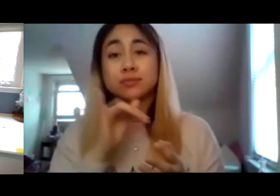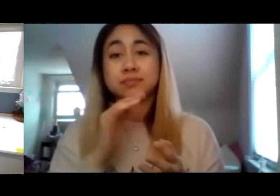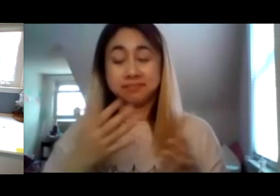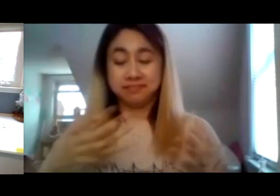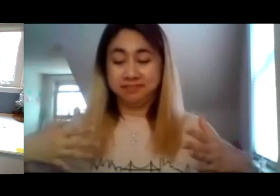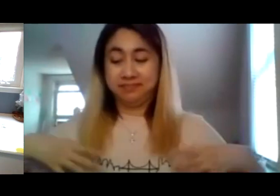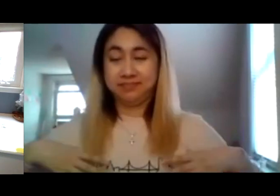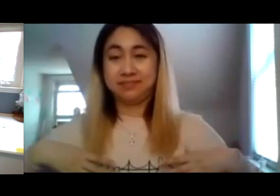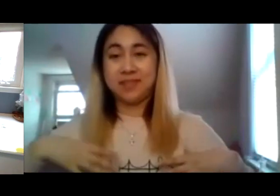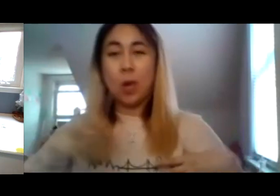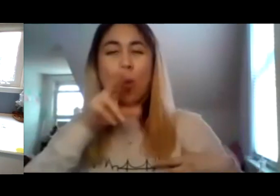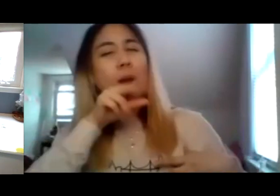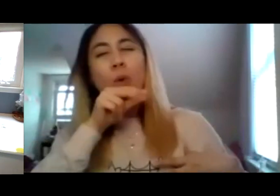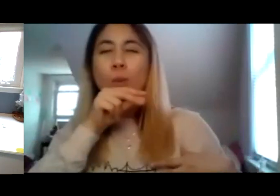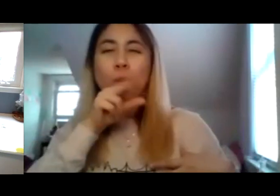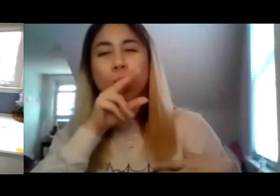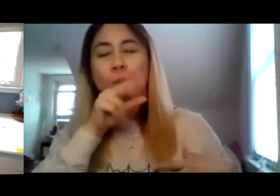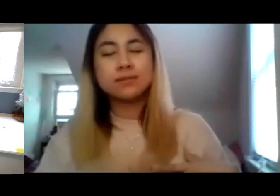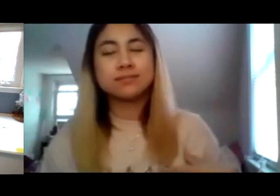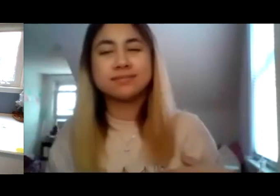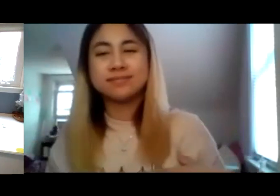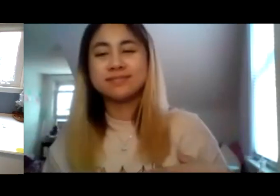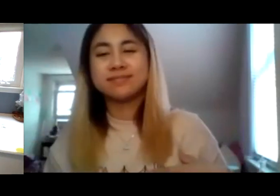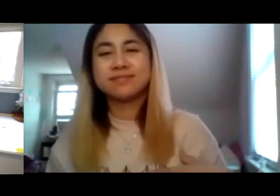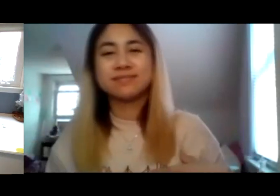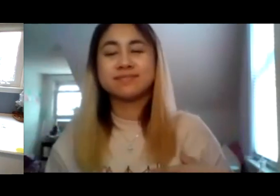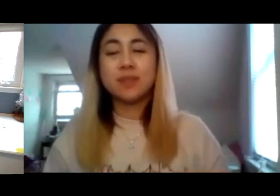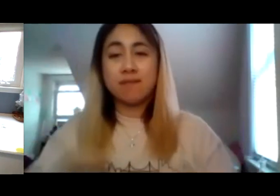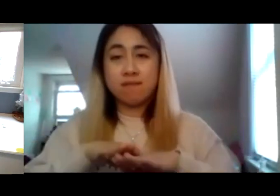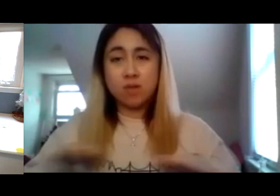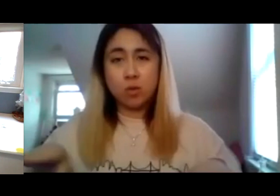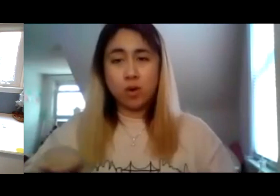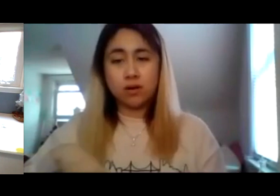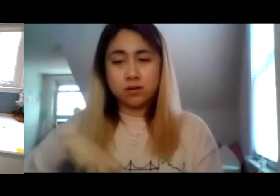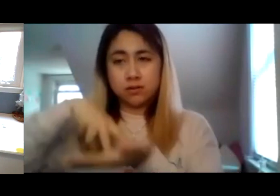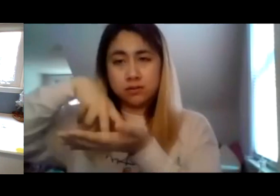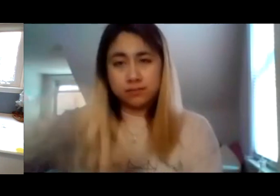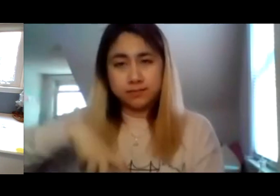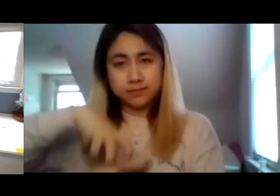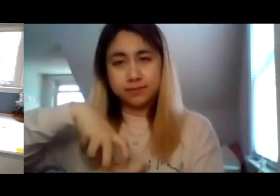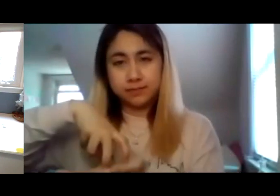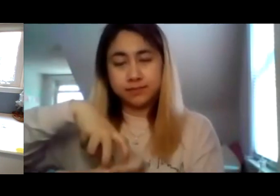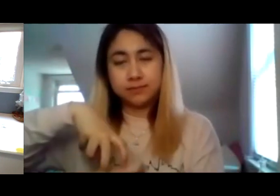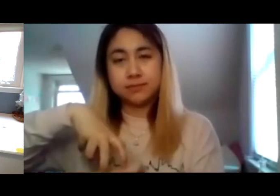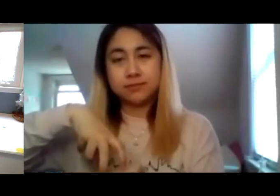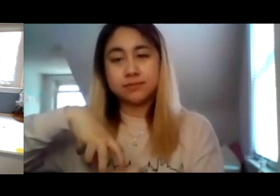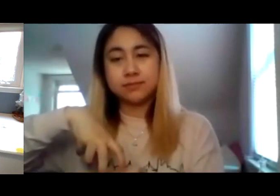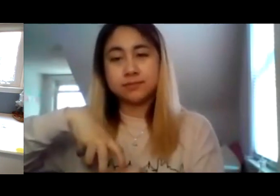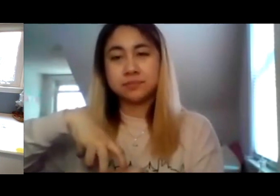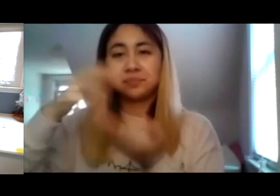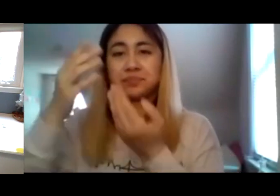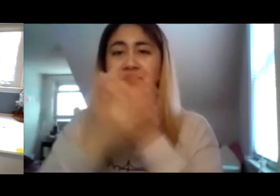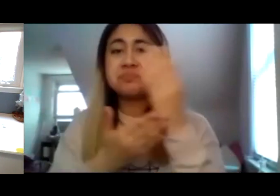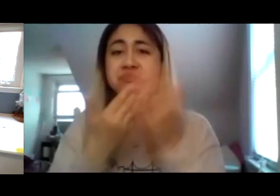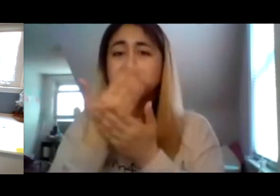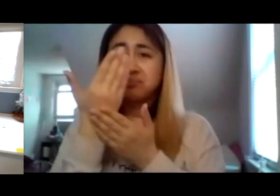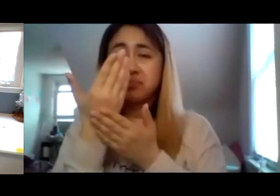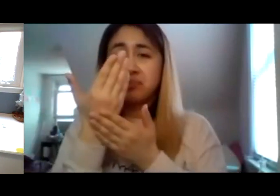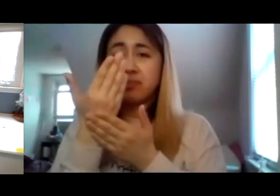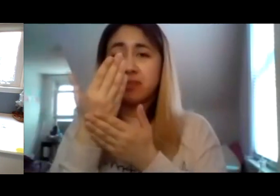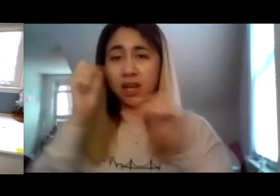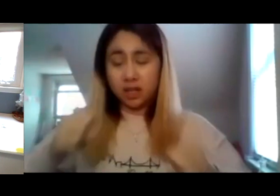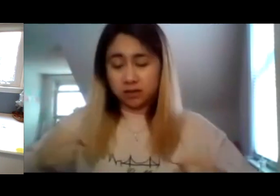Quack, quack, quack, quack, quack. We come down to the ground. Our duck walk, we can leave our hands on